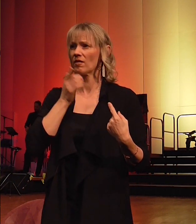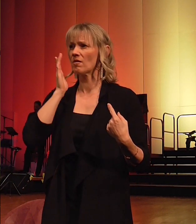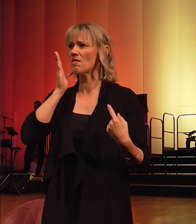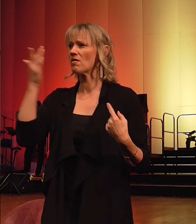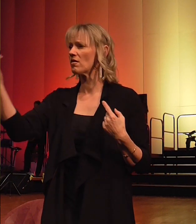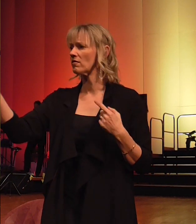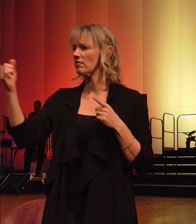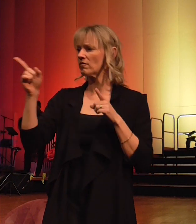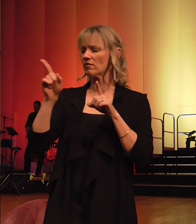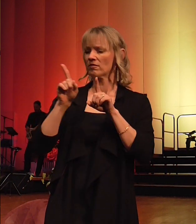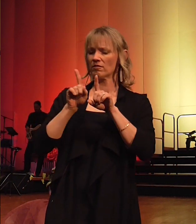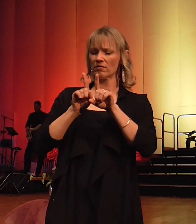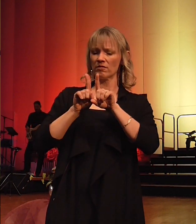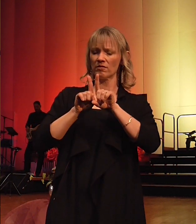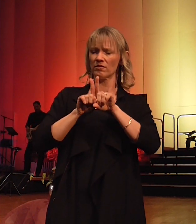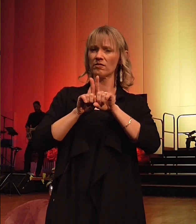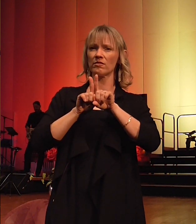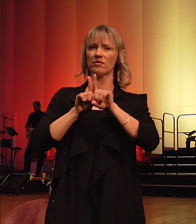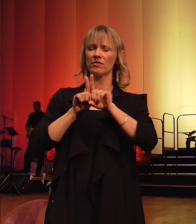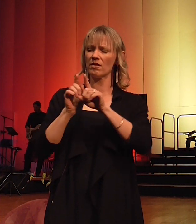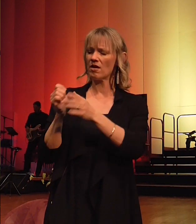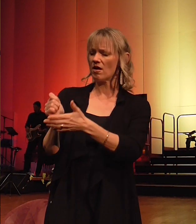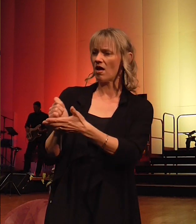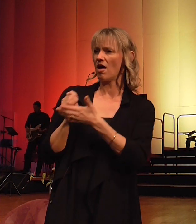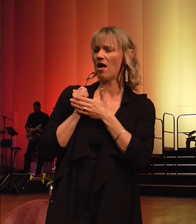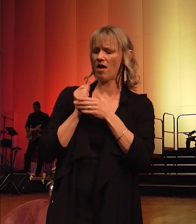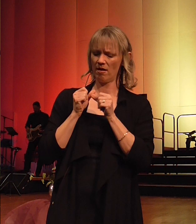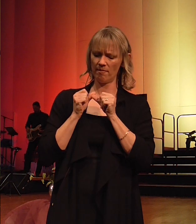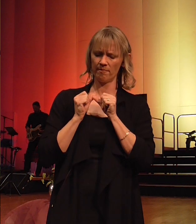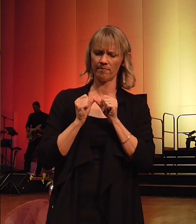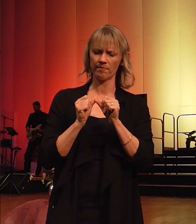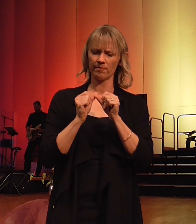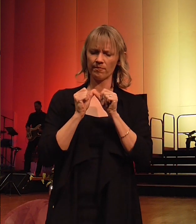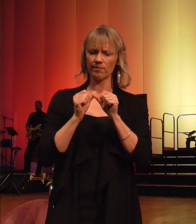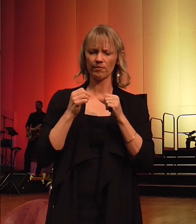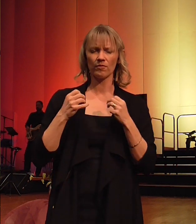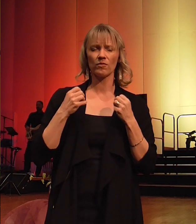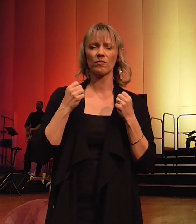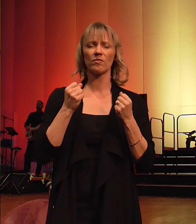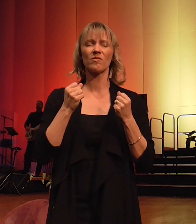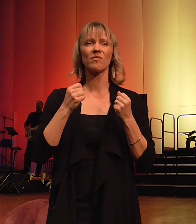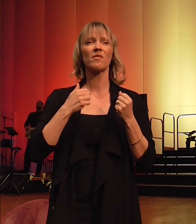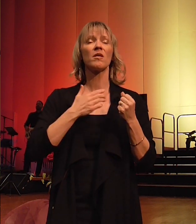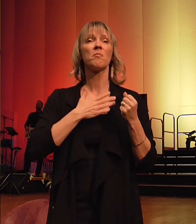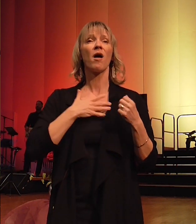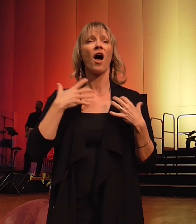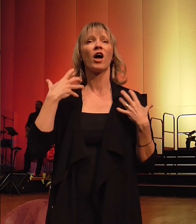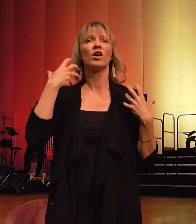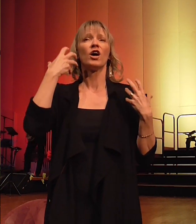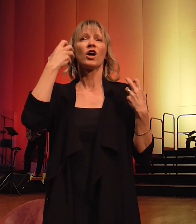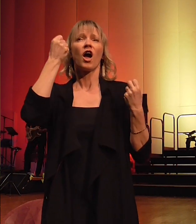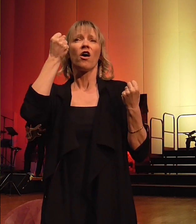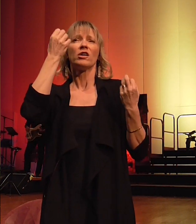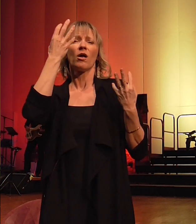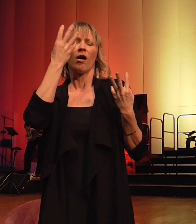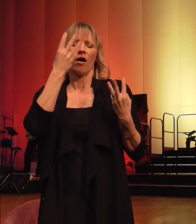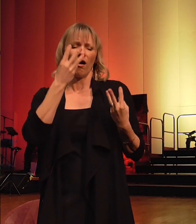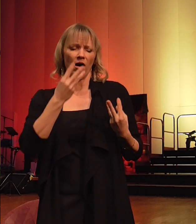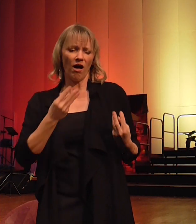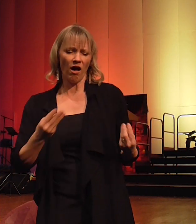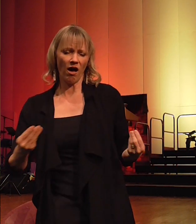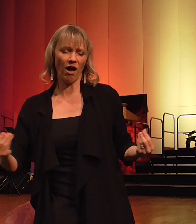and help me hold my ground? And if my courage fails and I